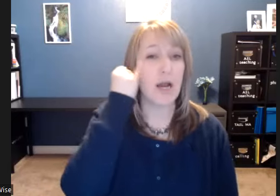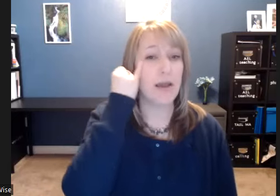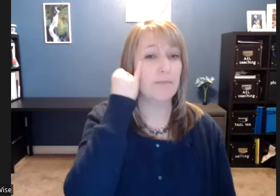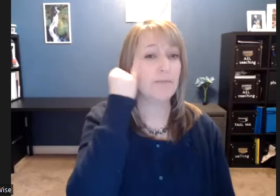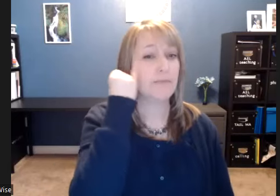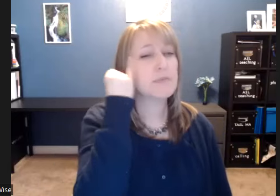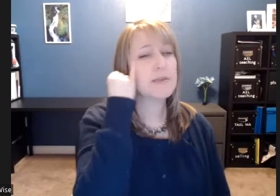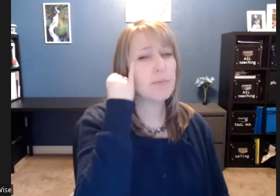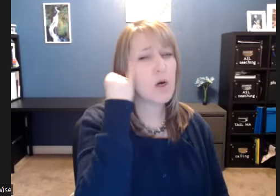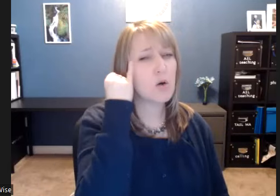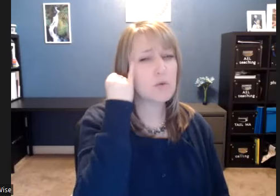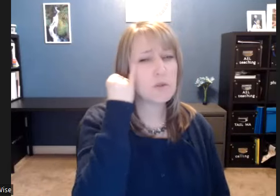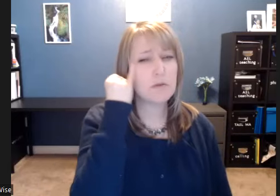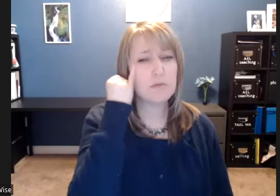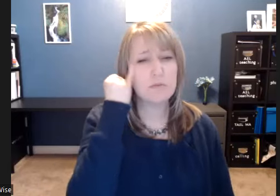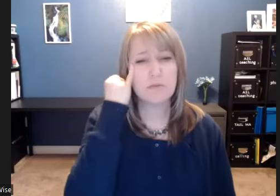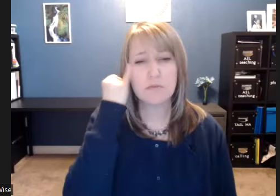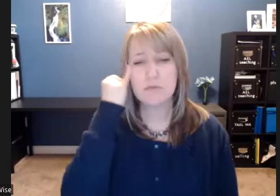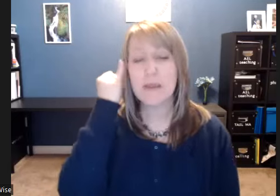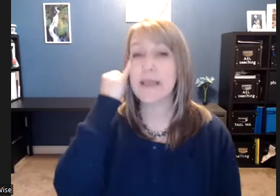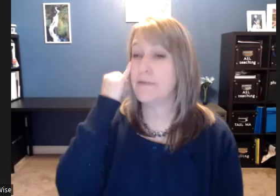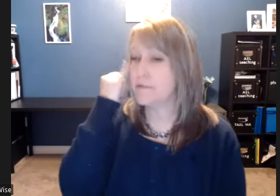eye. Suppose if.